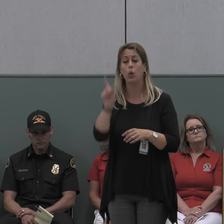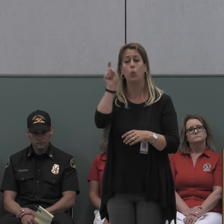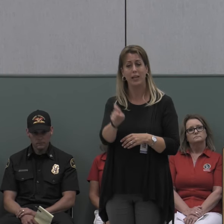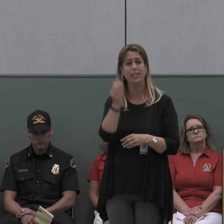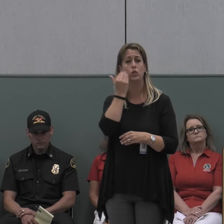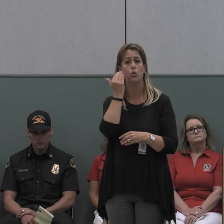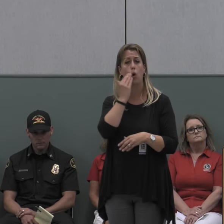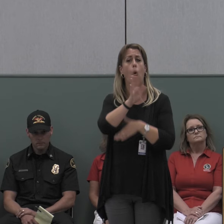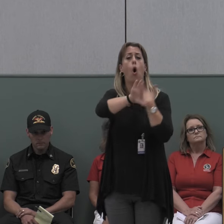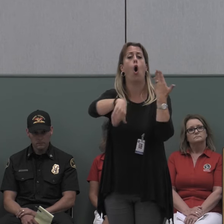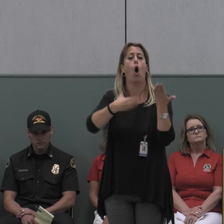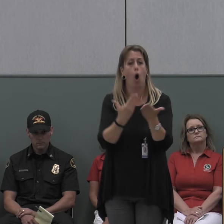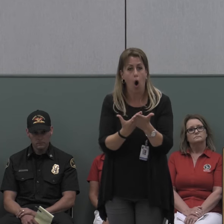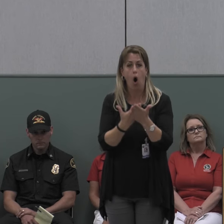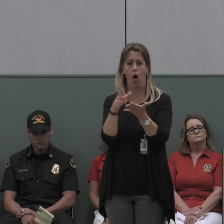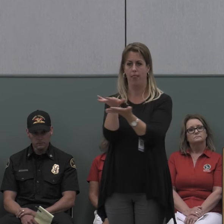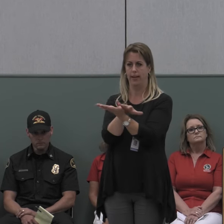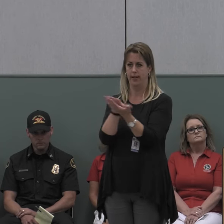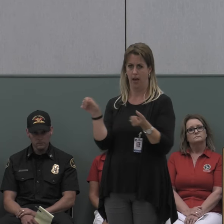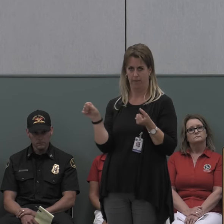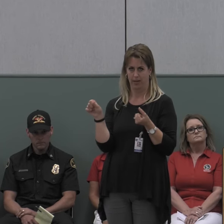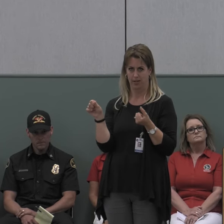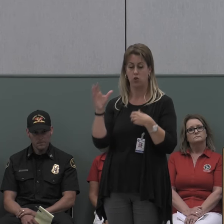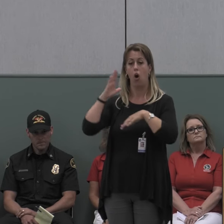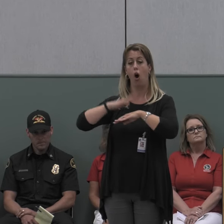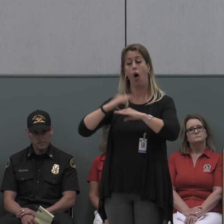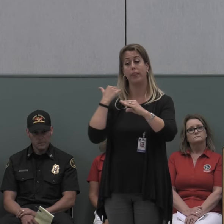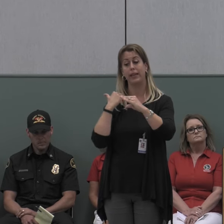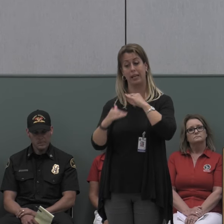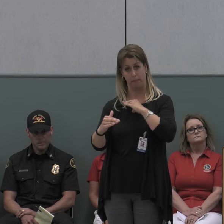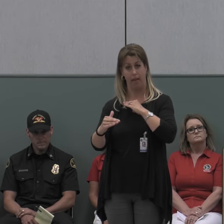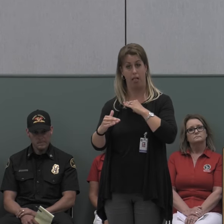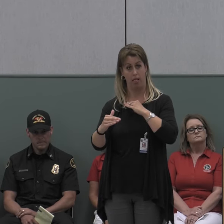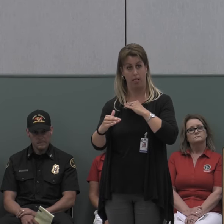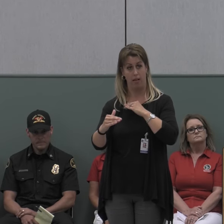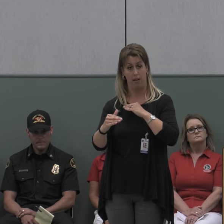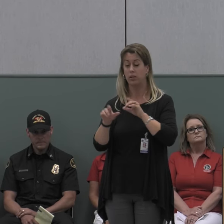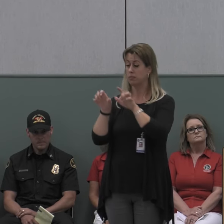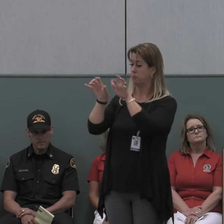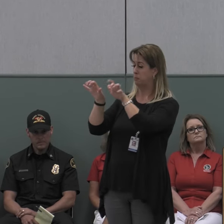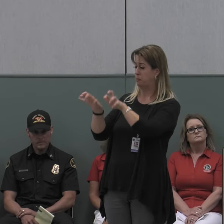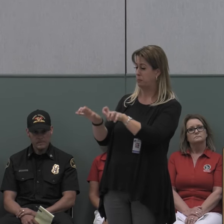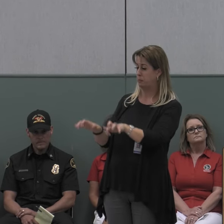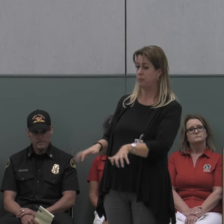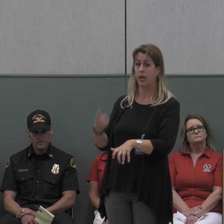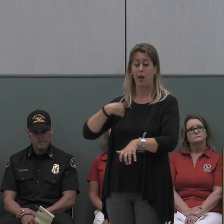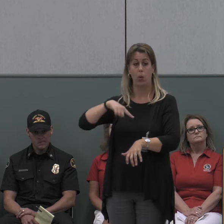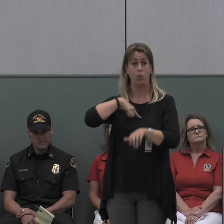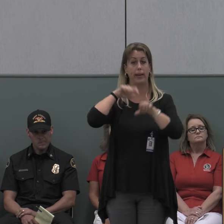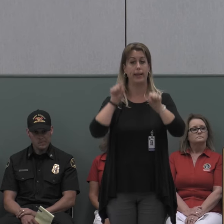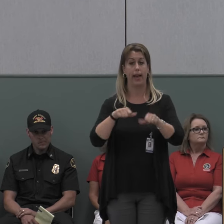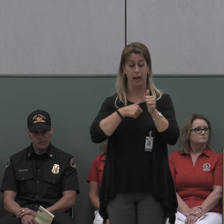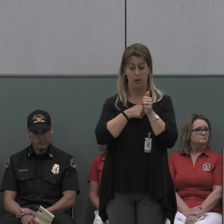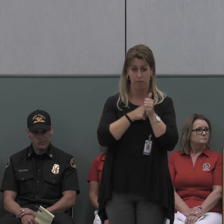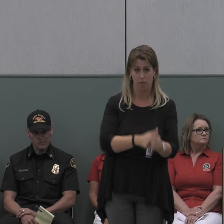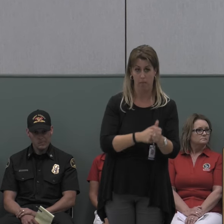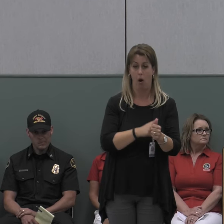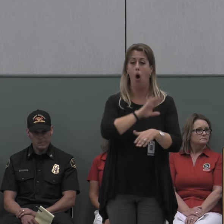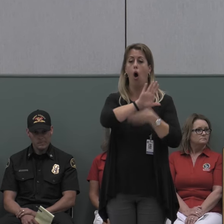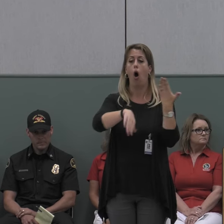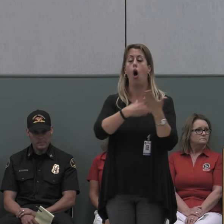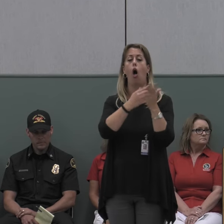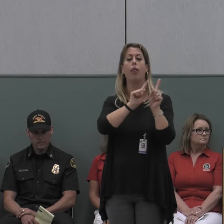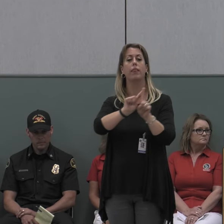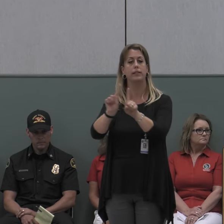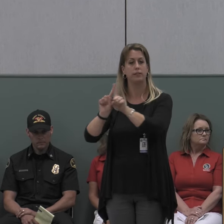send something in on the email page, all right? That's good, because then we can keep track of all the damage, put together a better assessment for